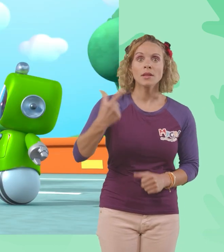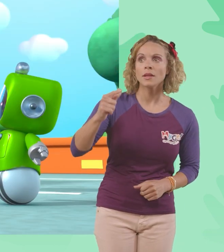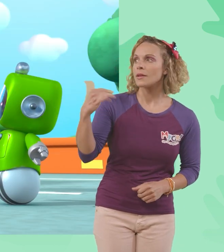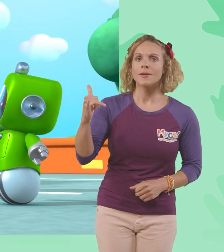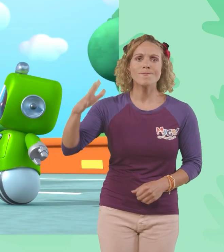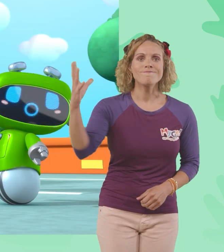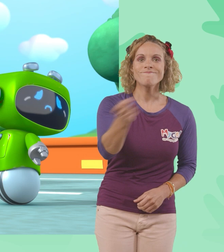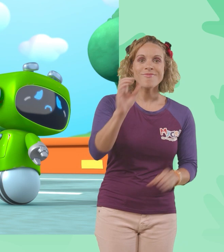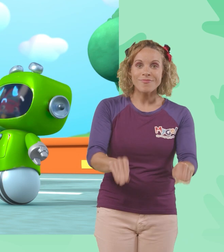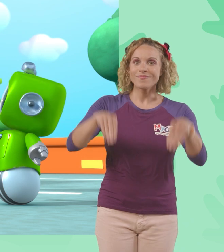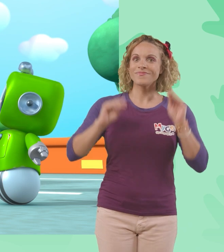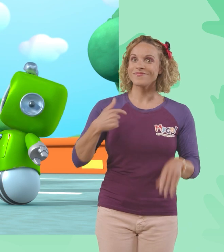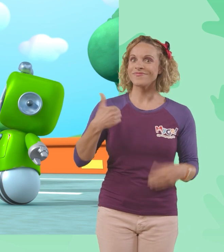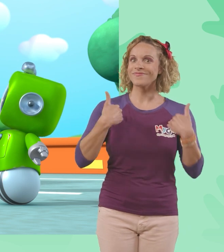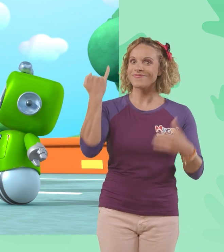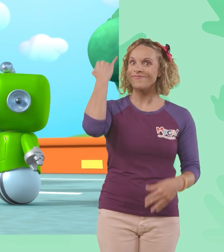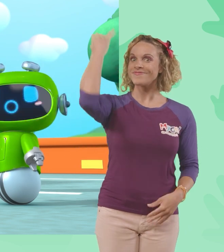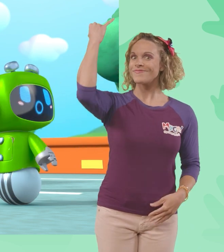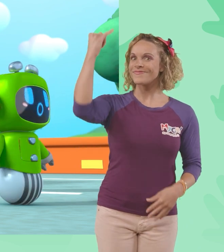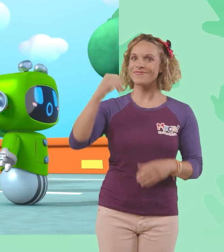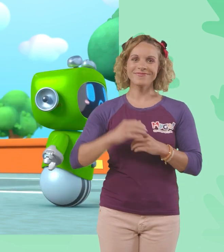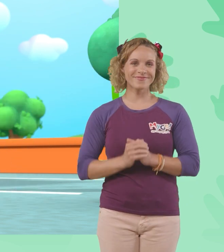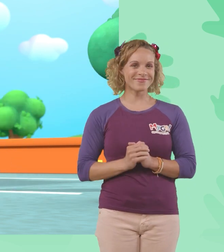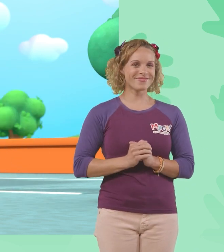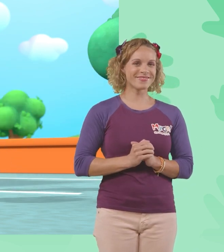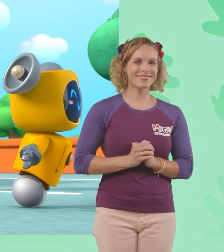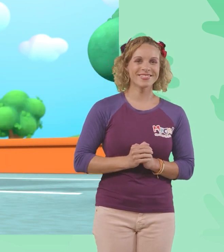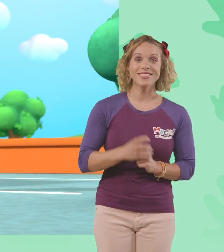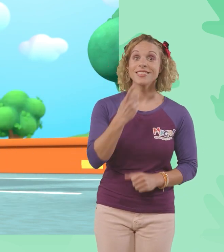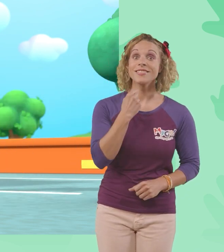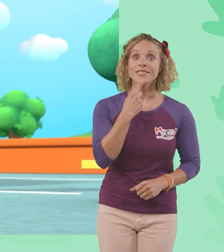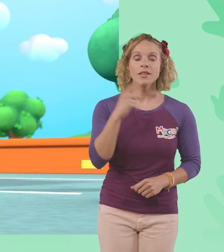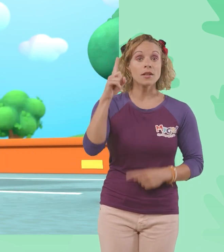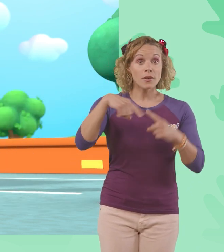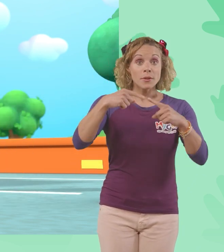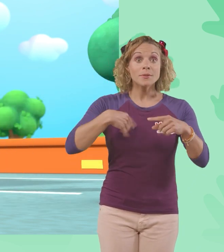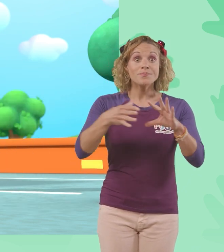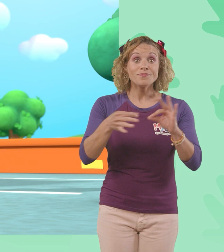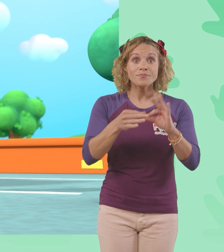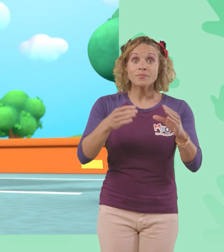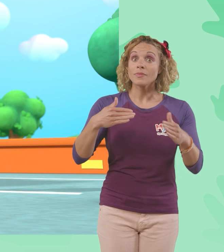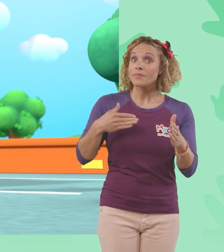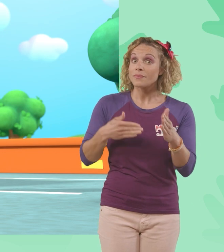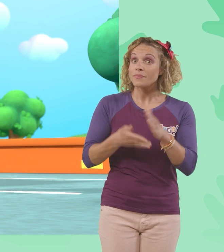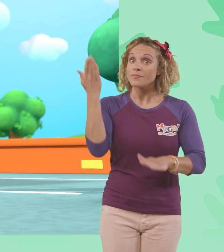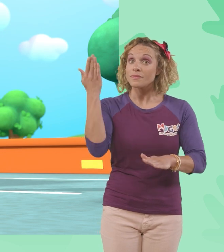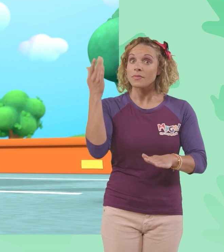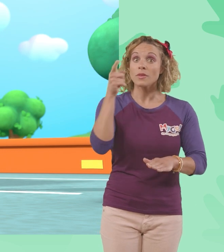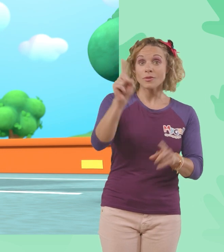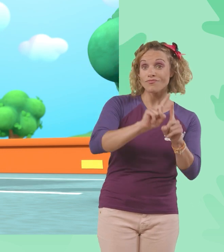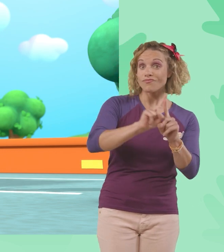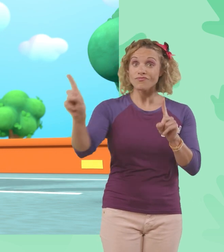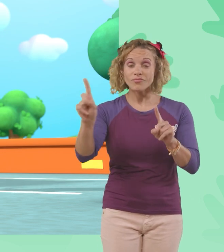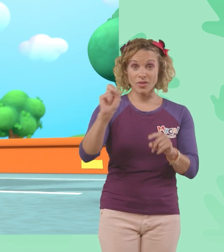Green, yellow, fetch a blanket. I have an idea. Red, when I say let go, you let